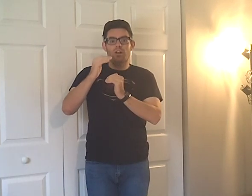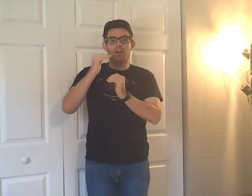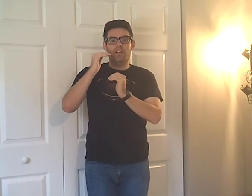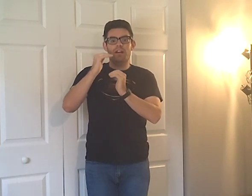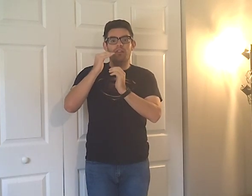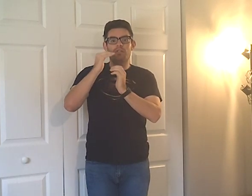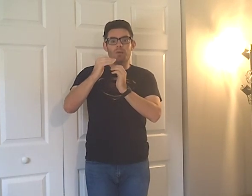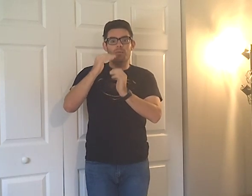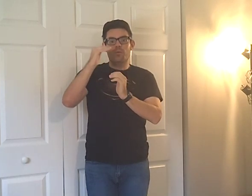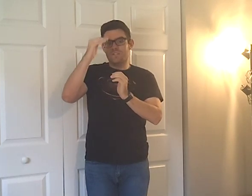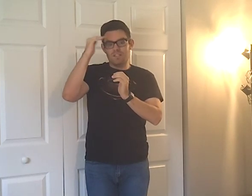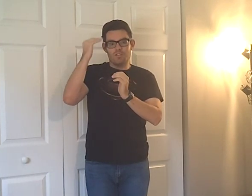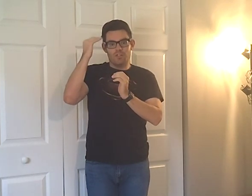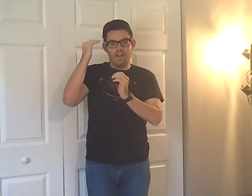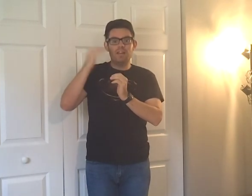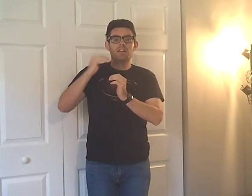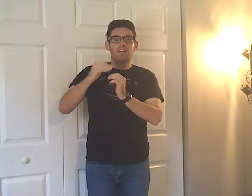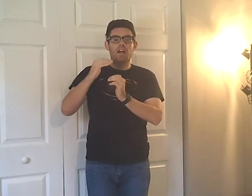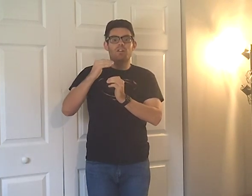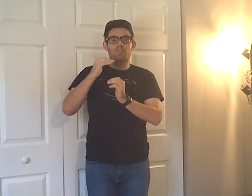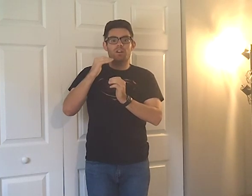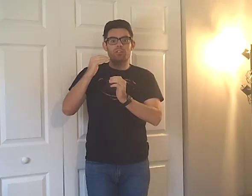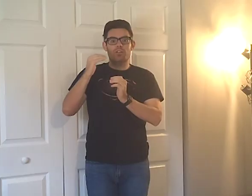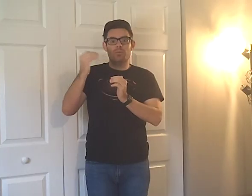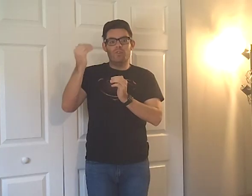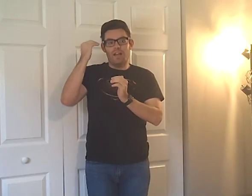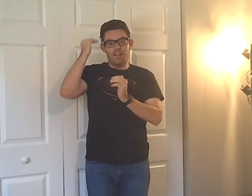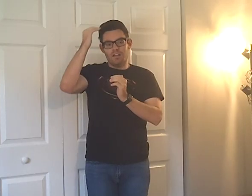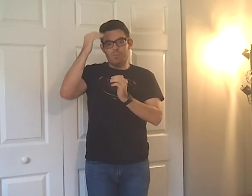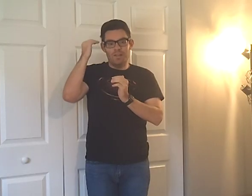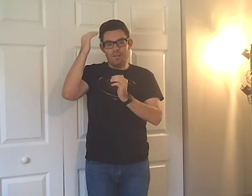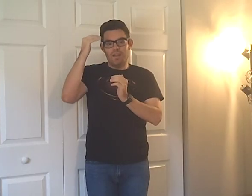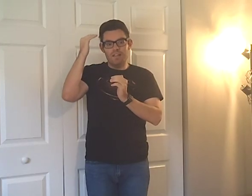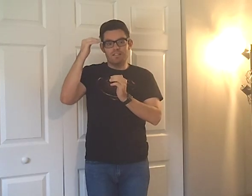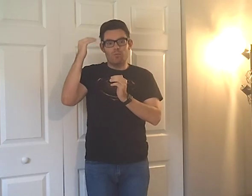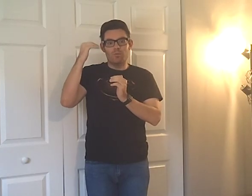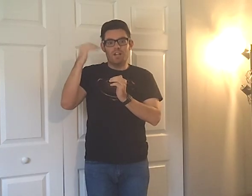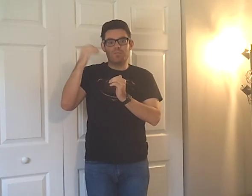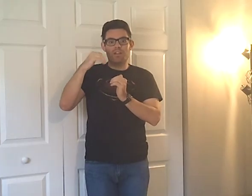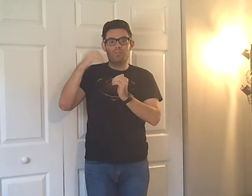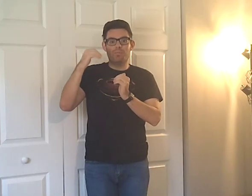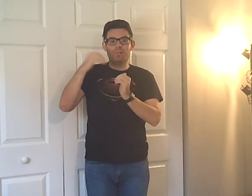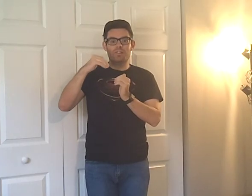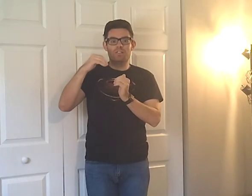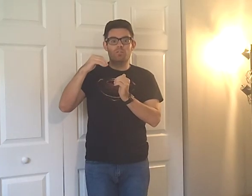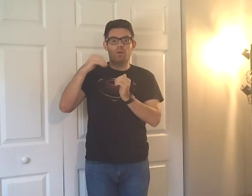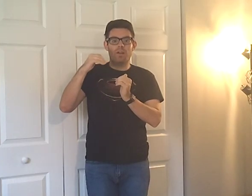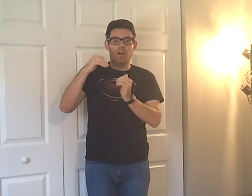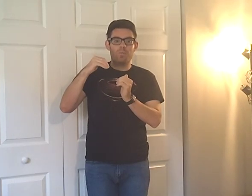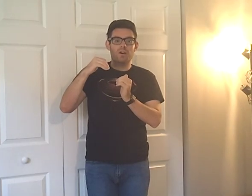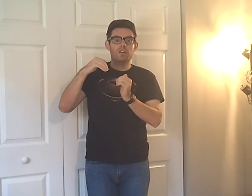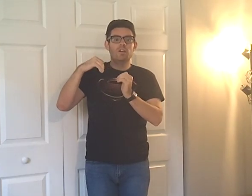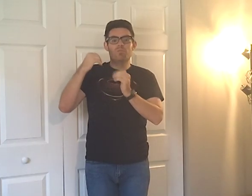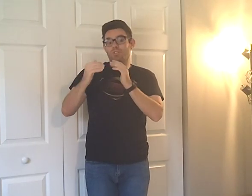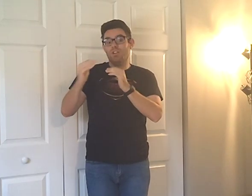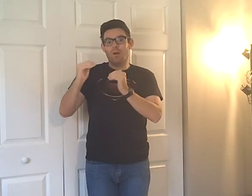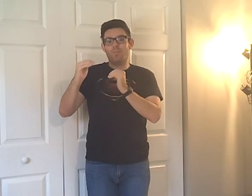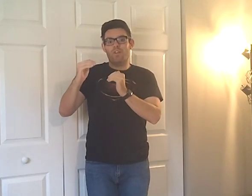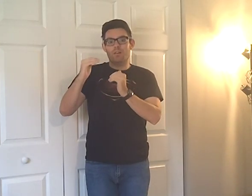song. It kind of is memorable. It sticks in your head. I know after I saw the movie, I had it like playing in my head several times. I even listened to it on my iPod, which didn't help the fact it was